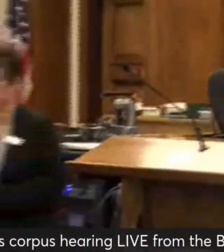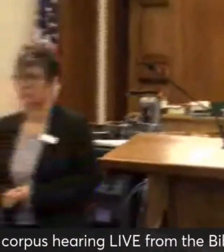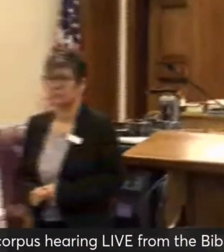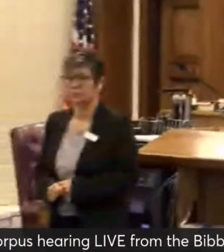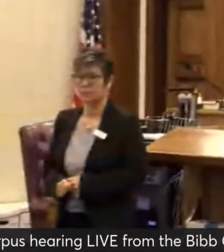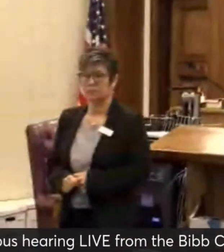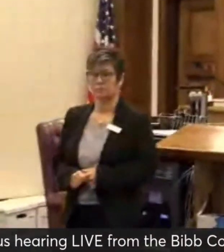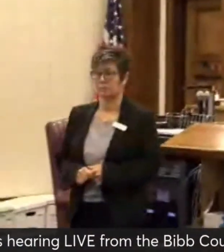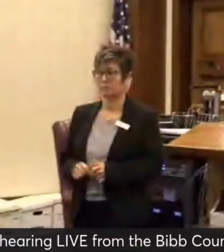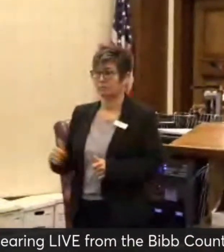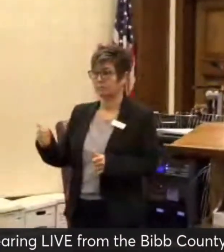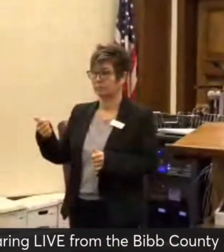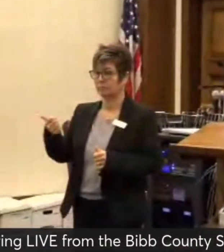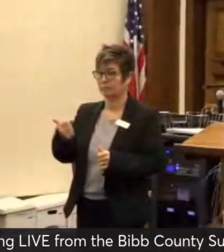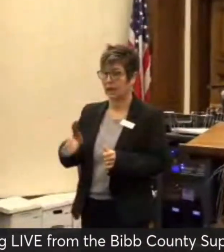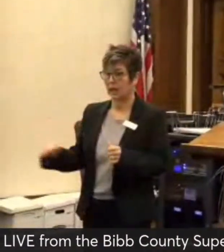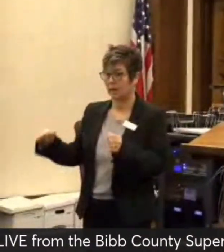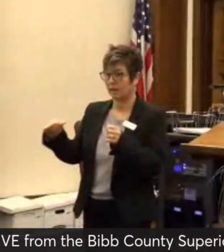anything further